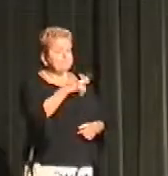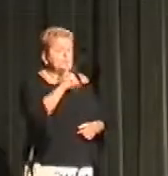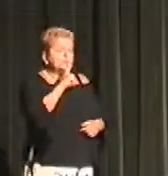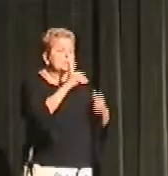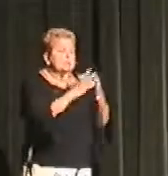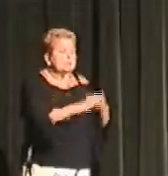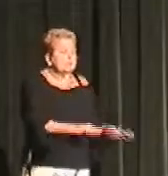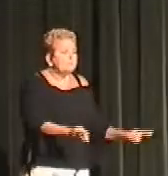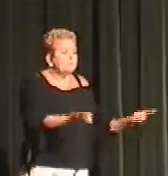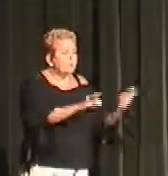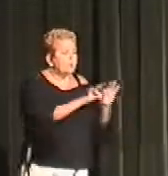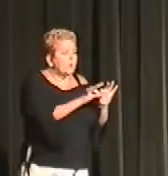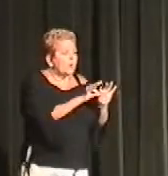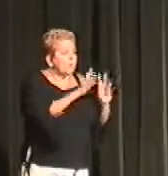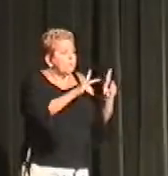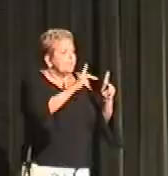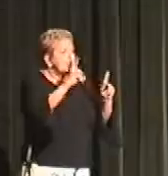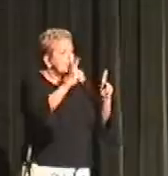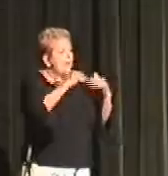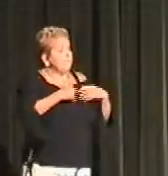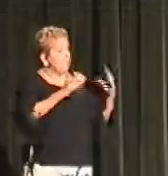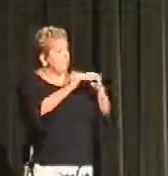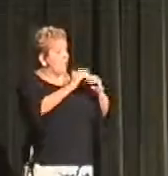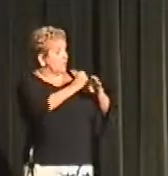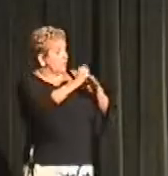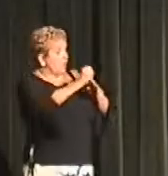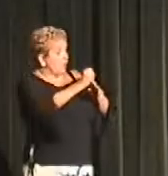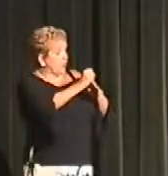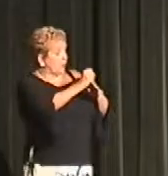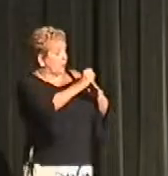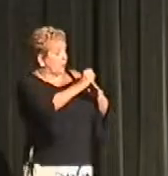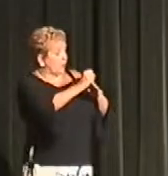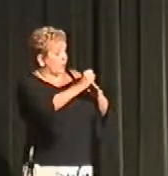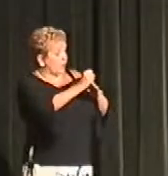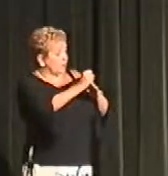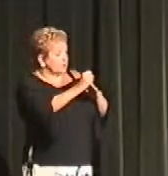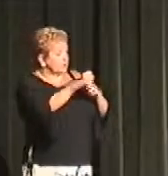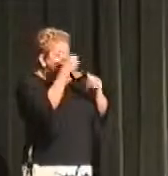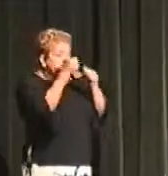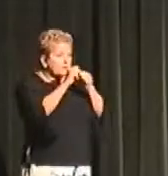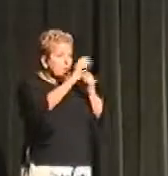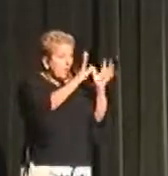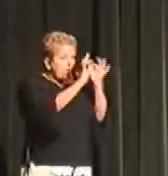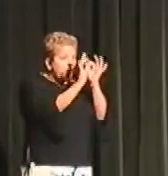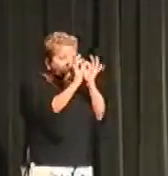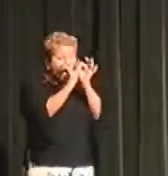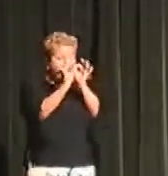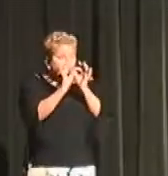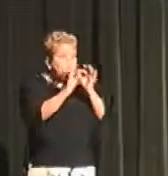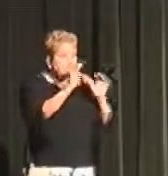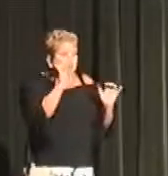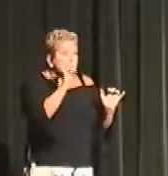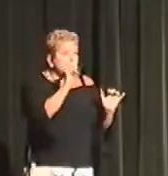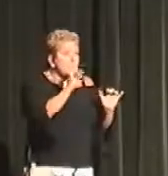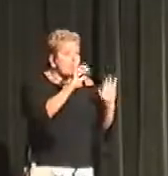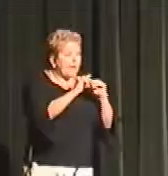that have gone ahead of me, and the things that they have shared about over the years, and their sense of